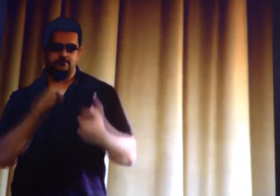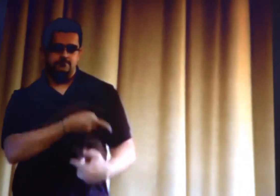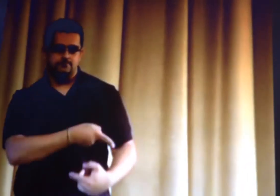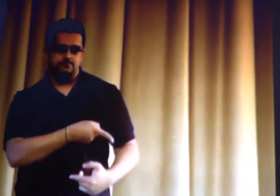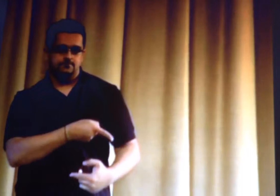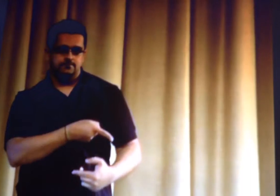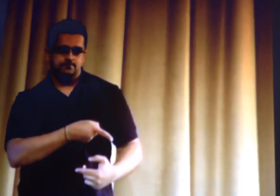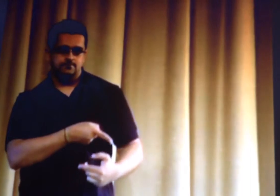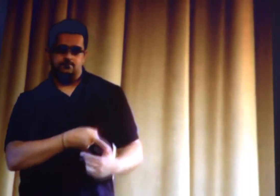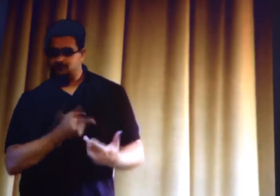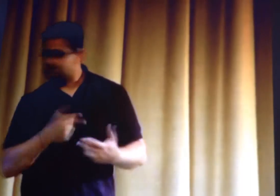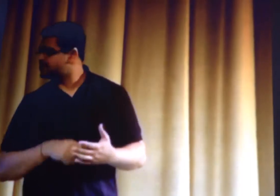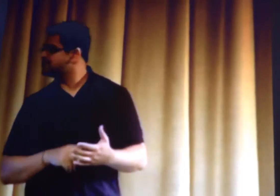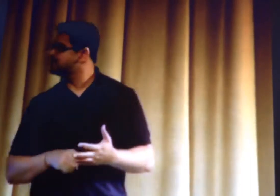And he, in turn, is changing other people.